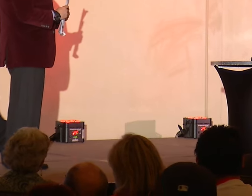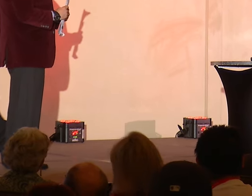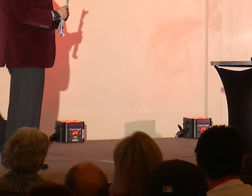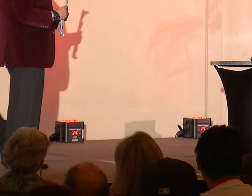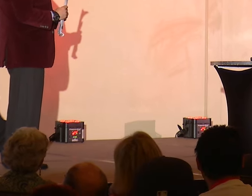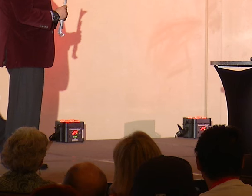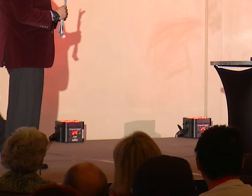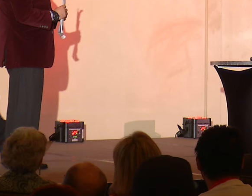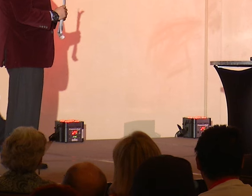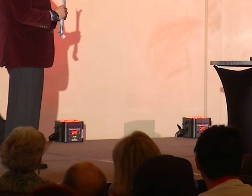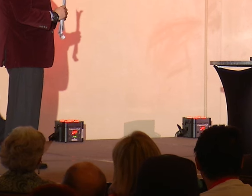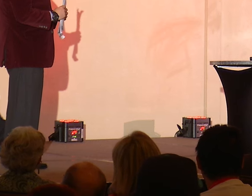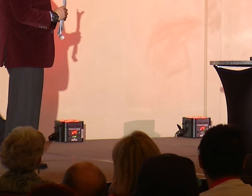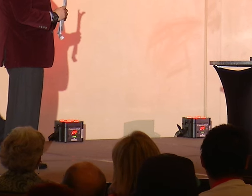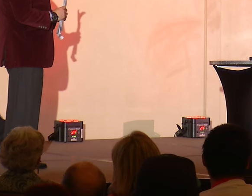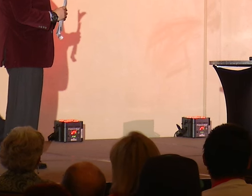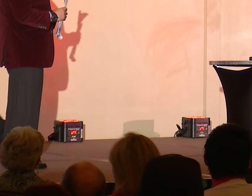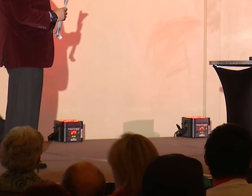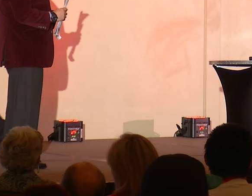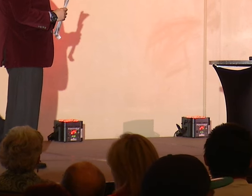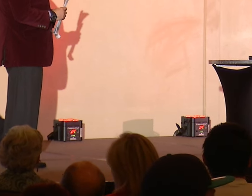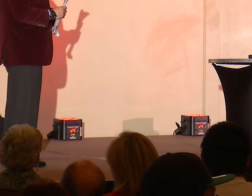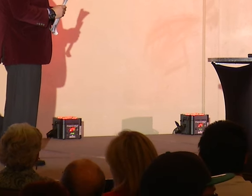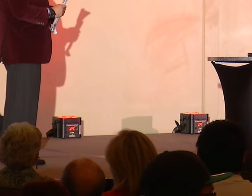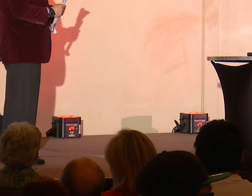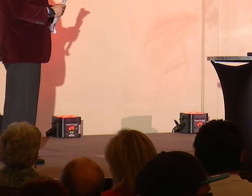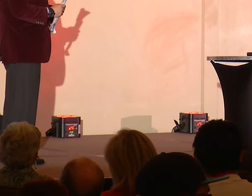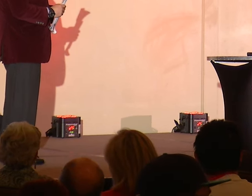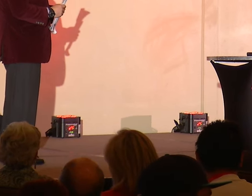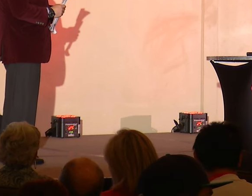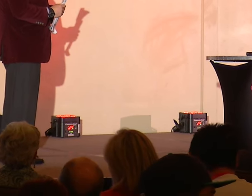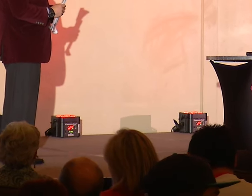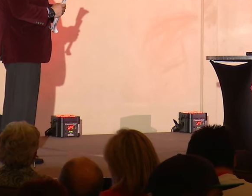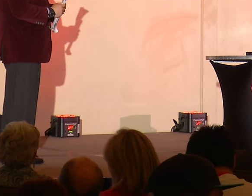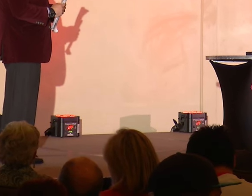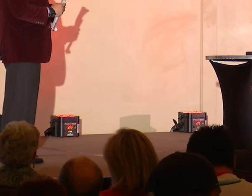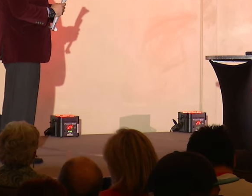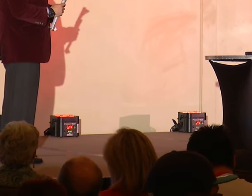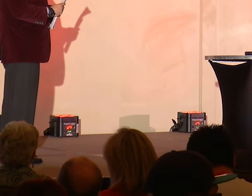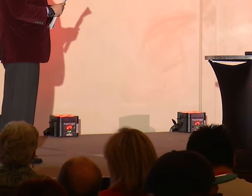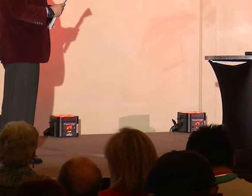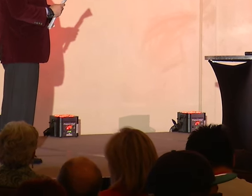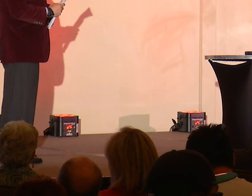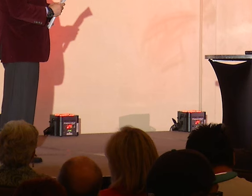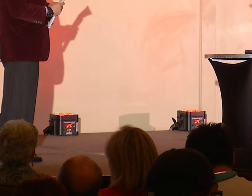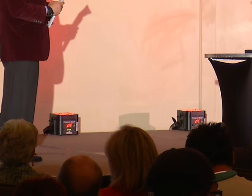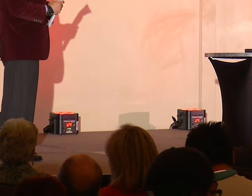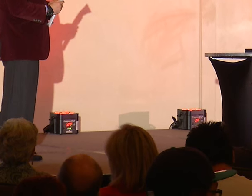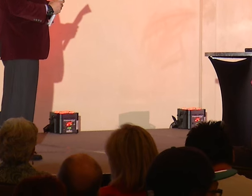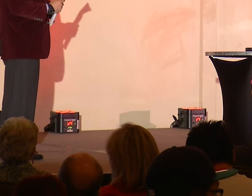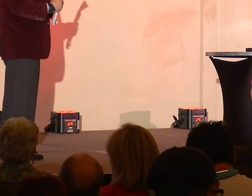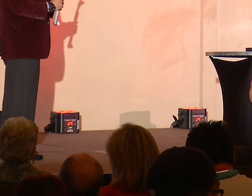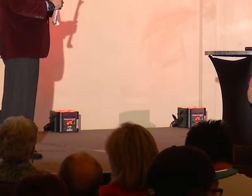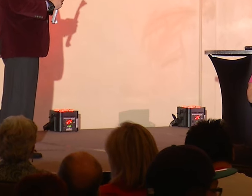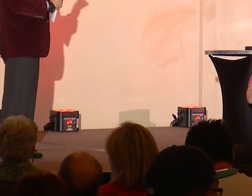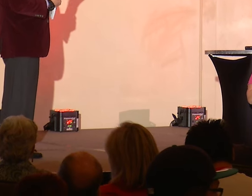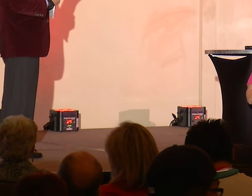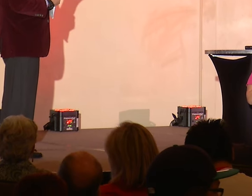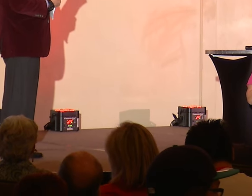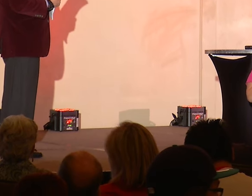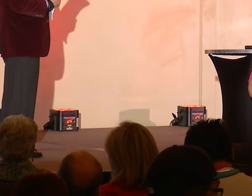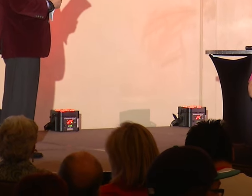wanted you to have all that applause. Okay. He is also a formal and informal debater who